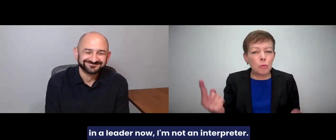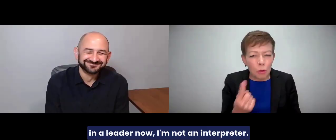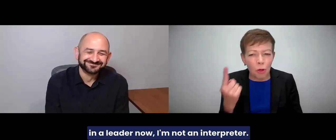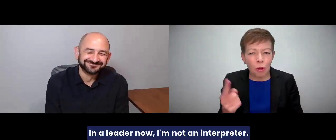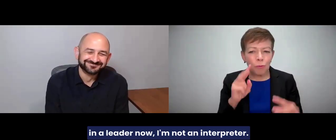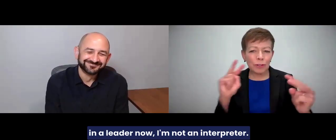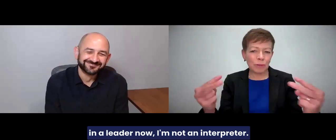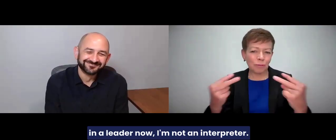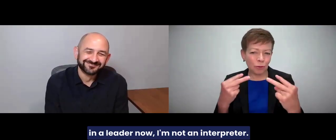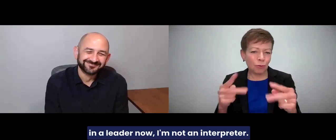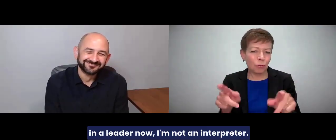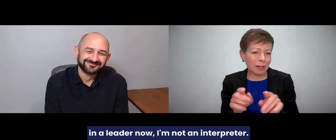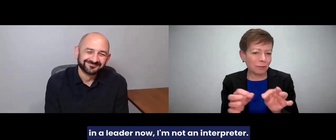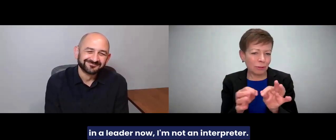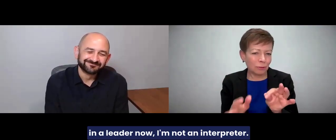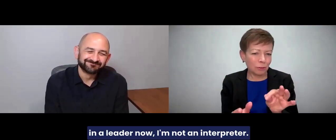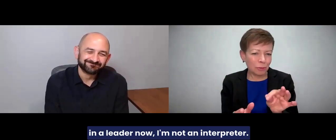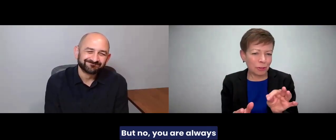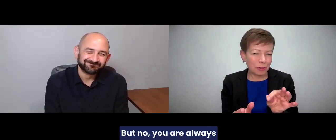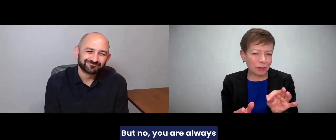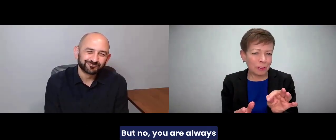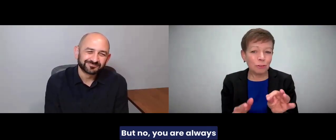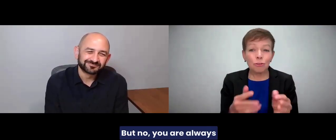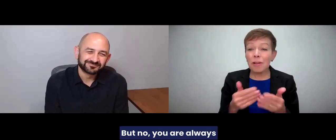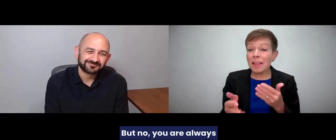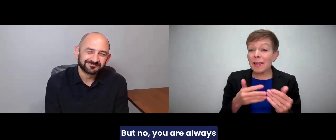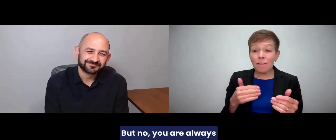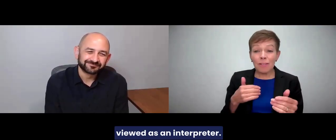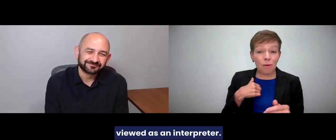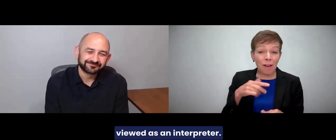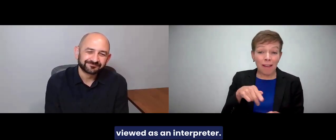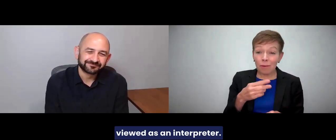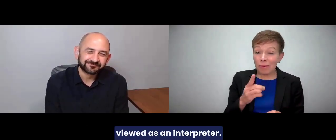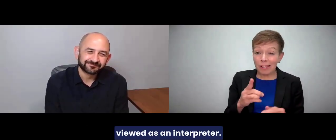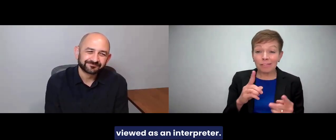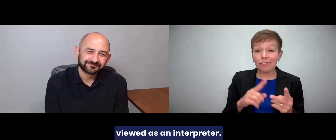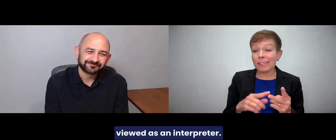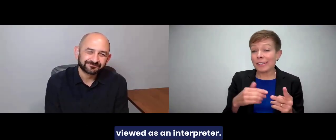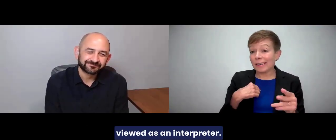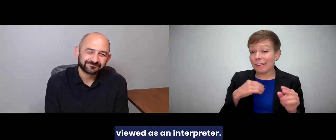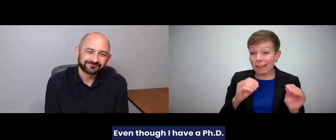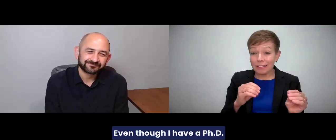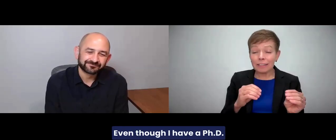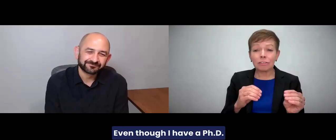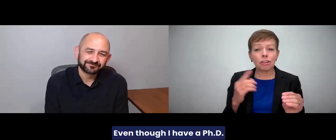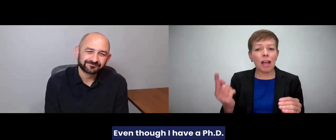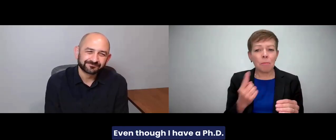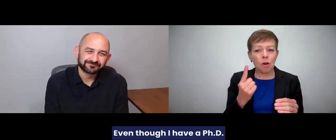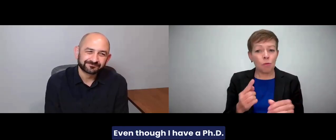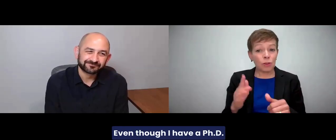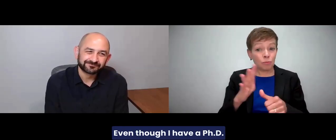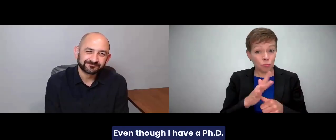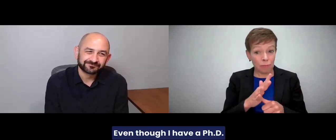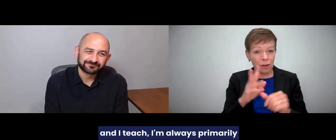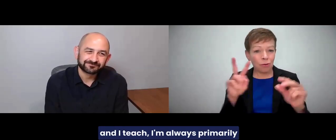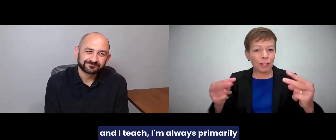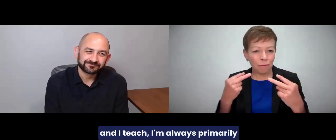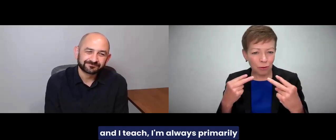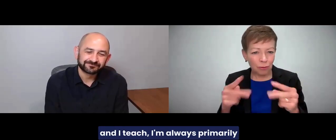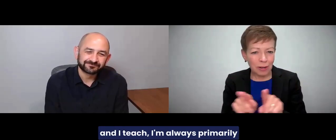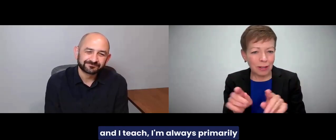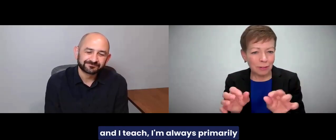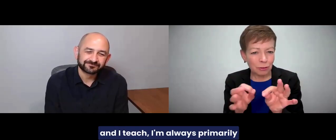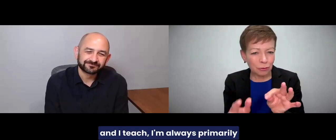a leader now, I'm not an interpreter. But no, you are always viewed as an interpreter. Even though I have a PhD and